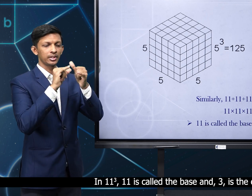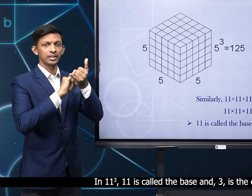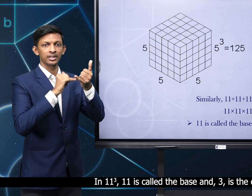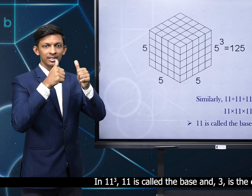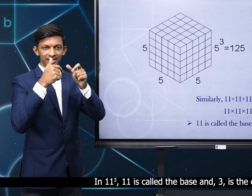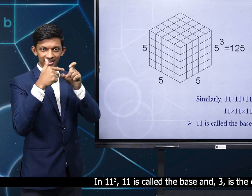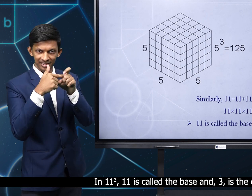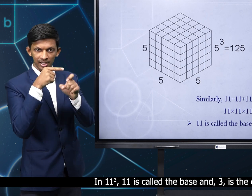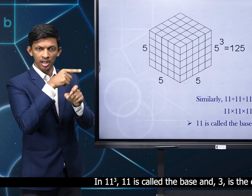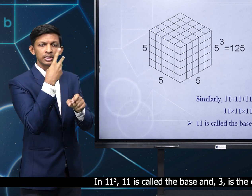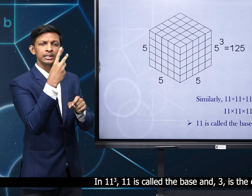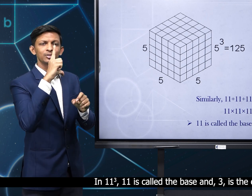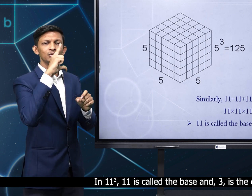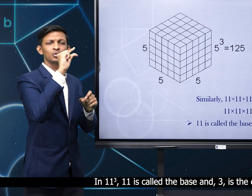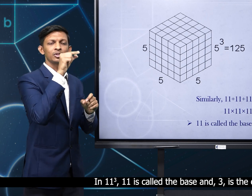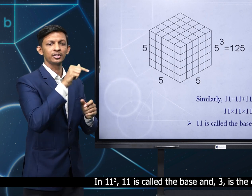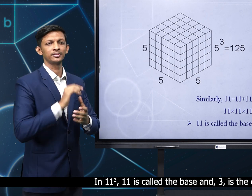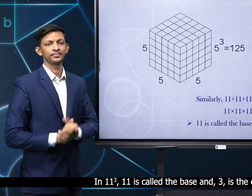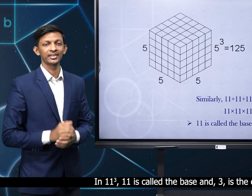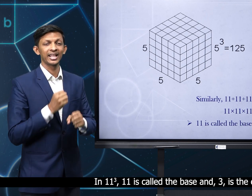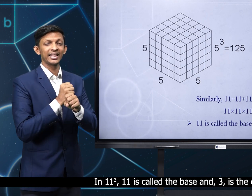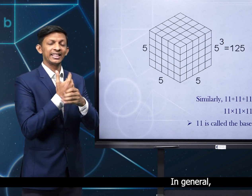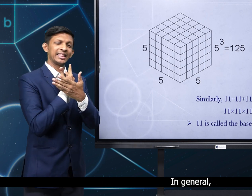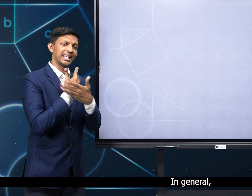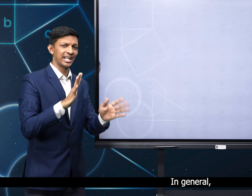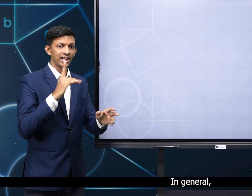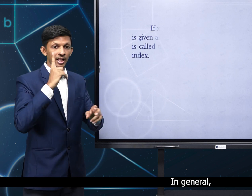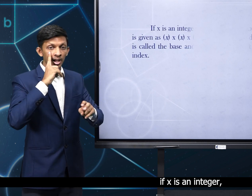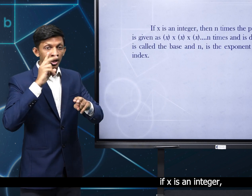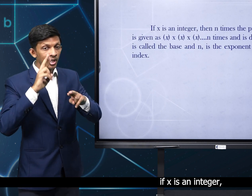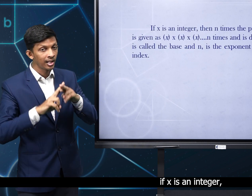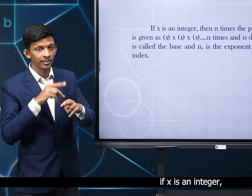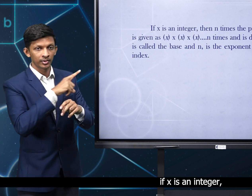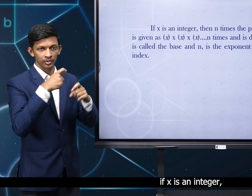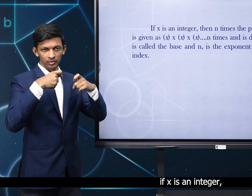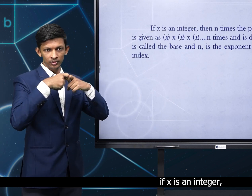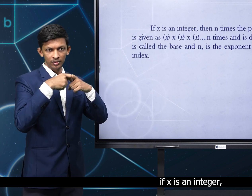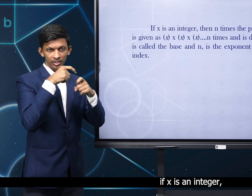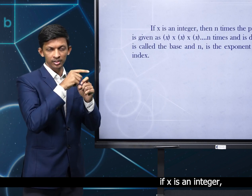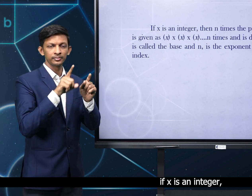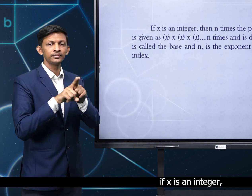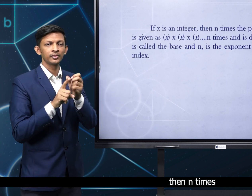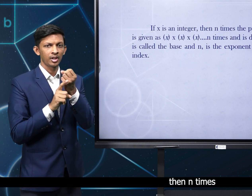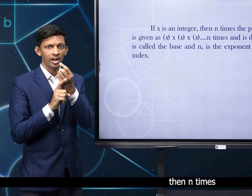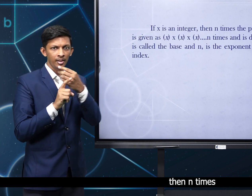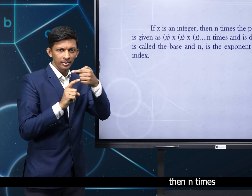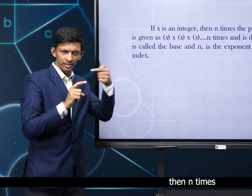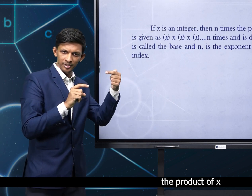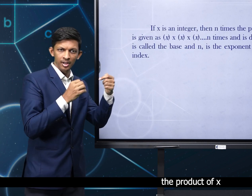the exponent. In general, if x is an integer, then n times the product